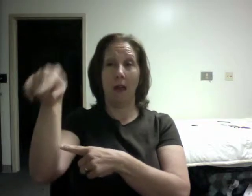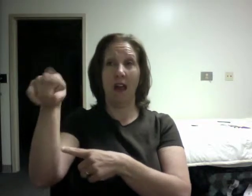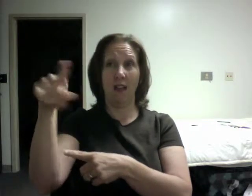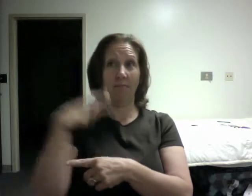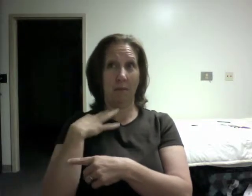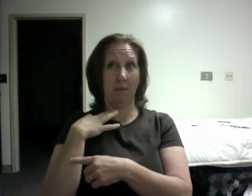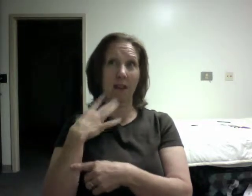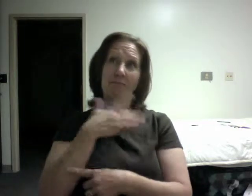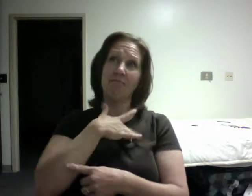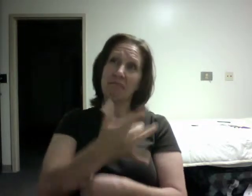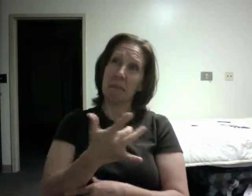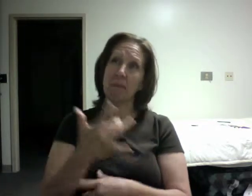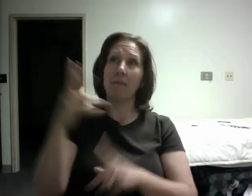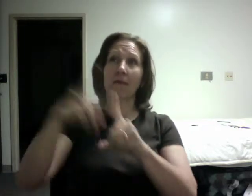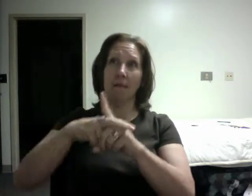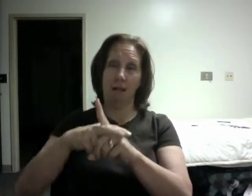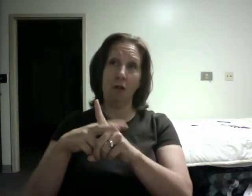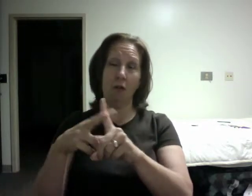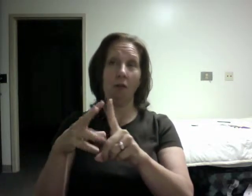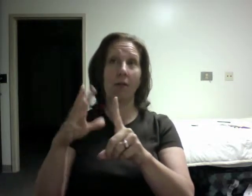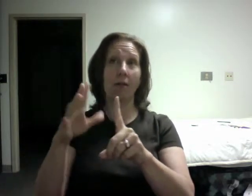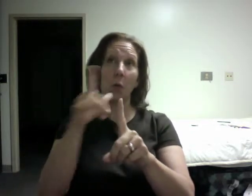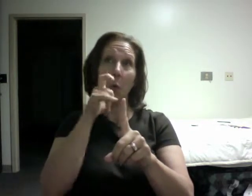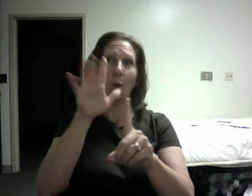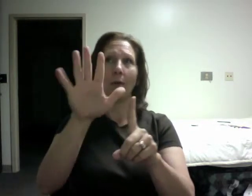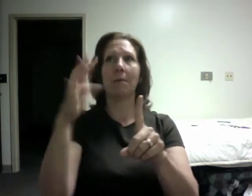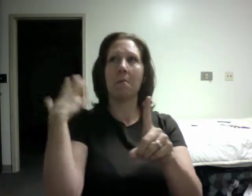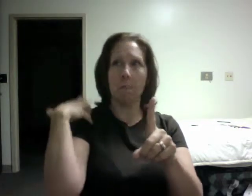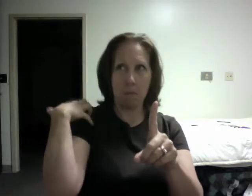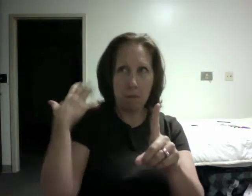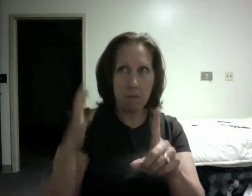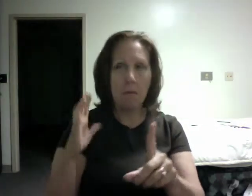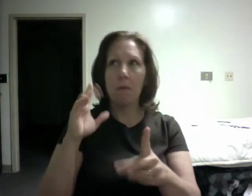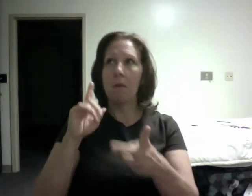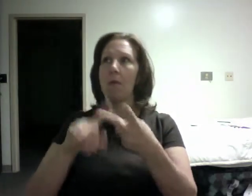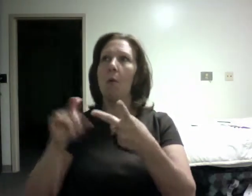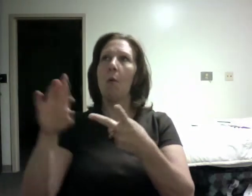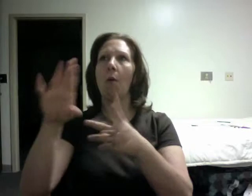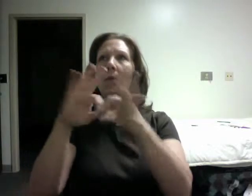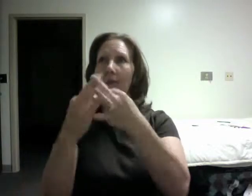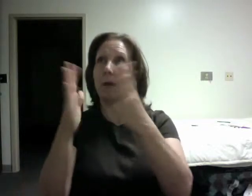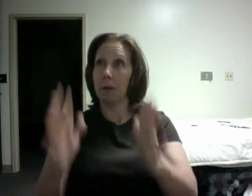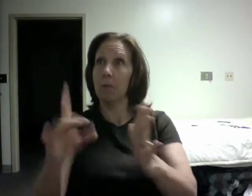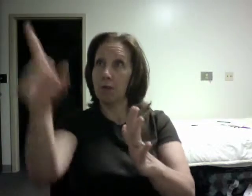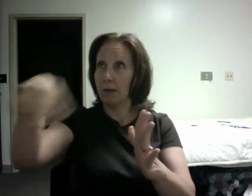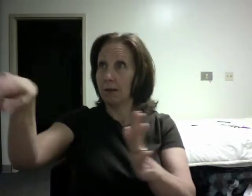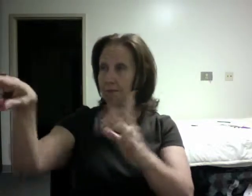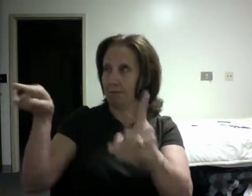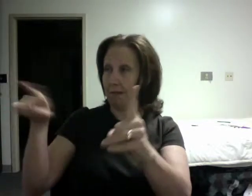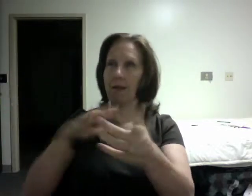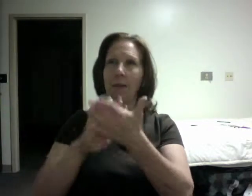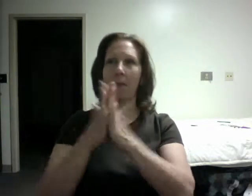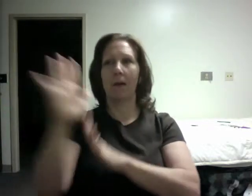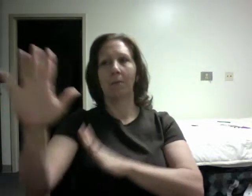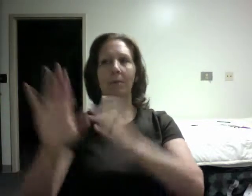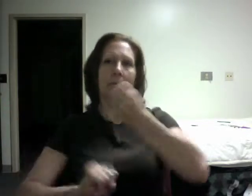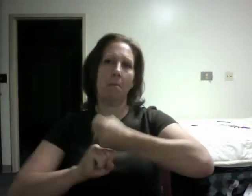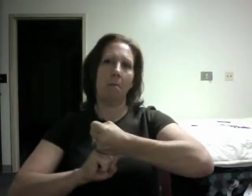employee or a relative, someone who thereby becomes a sponsor for the applicant. Certain applicants